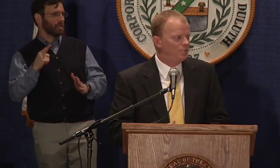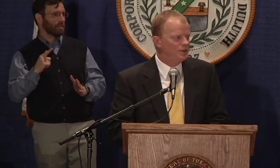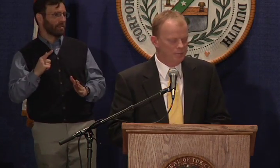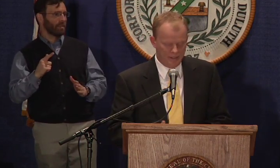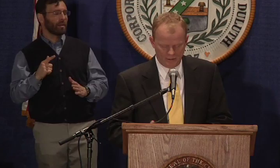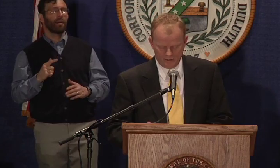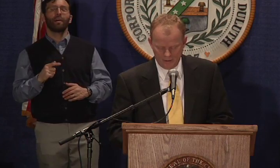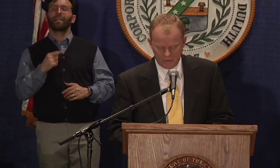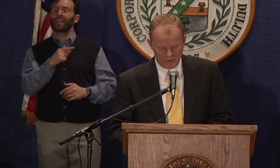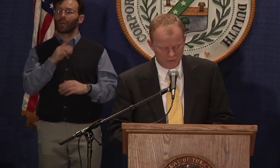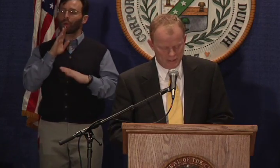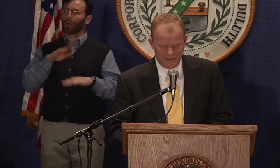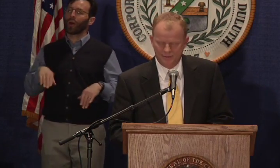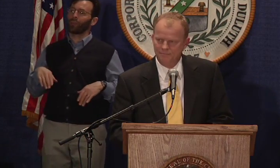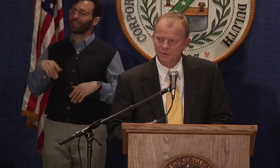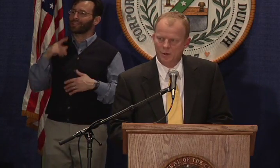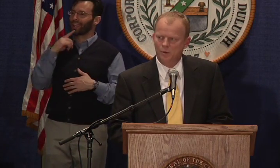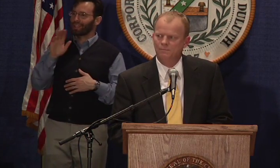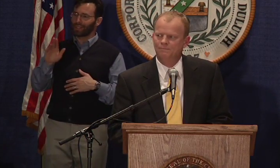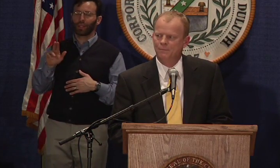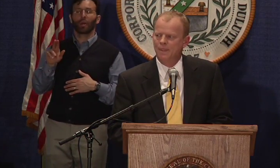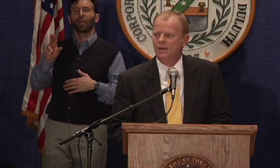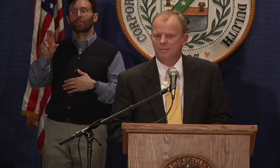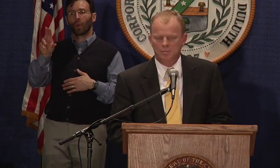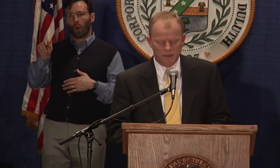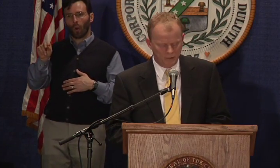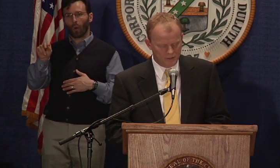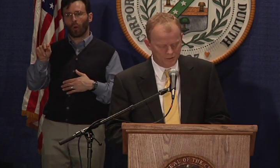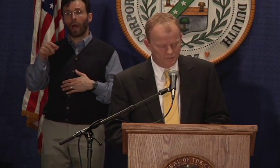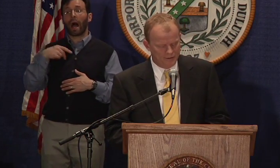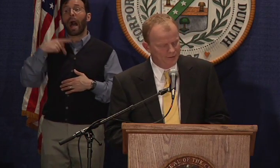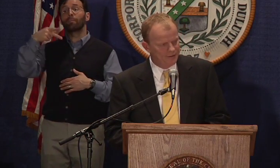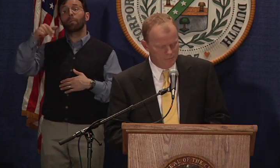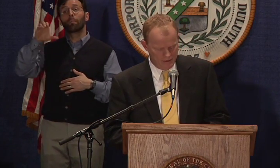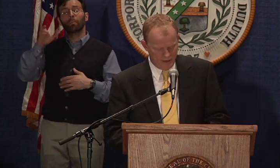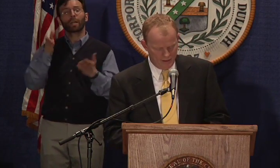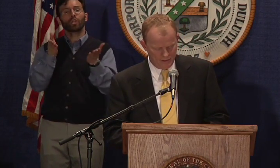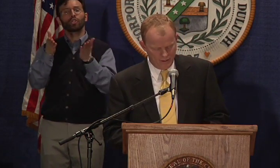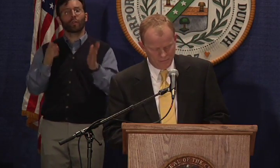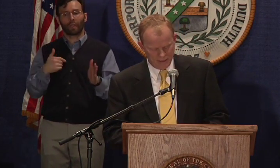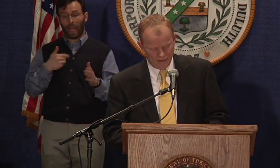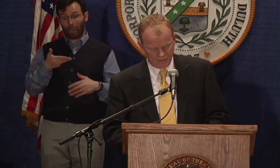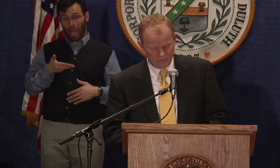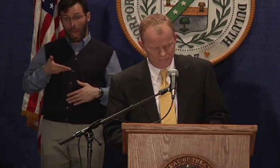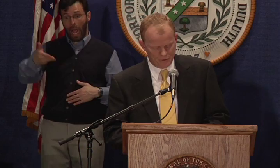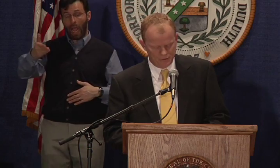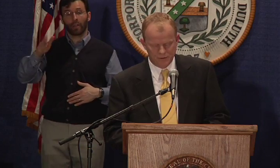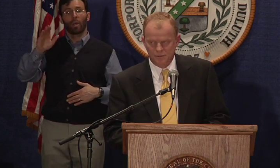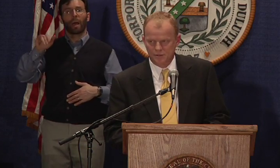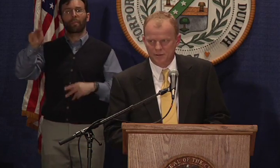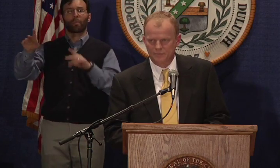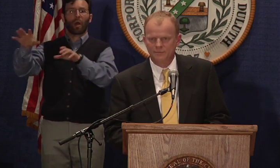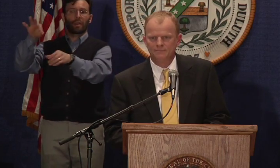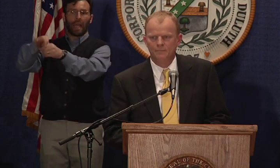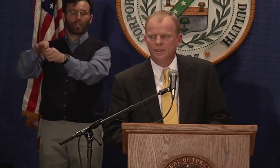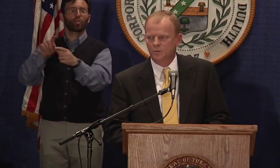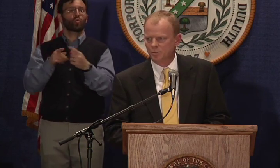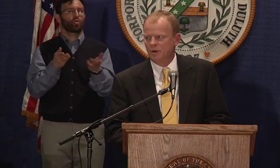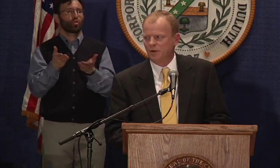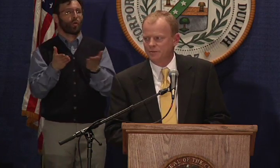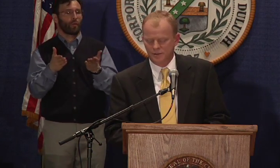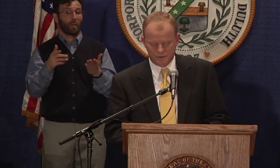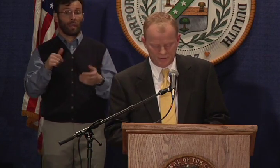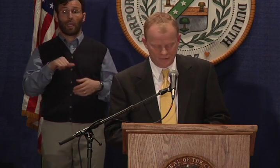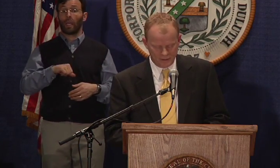his calm demeanor, he responded, "No, I'm a public servant. I've been hired by elected officials to serve." He